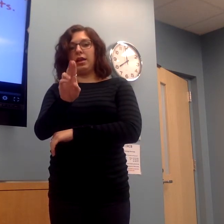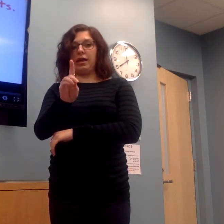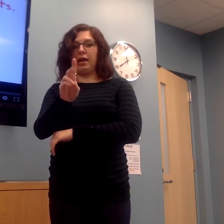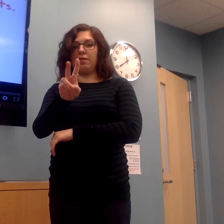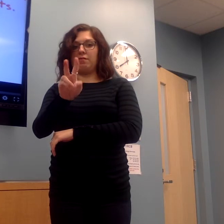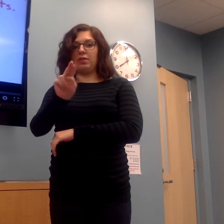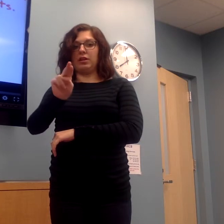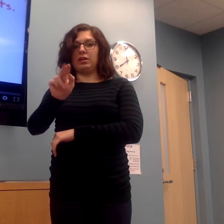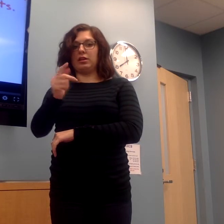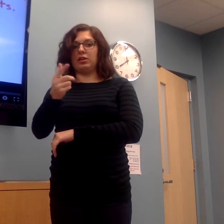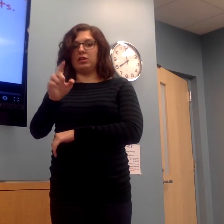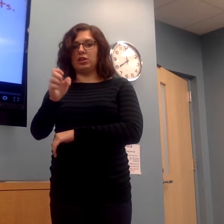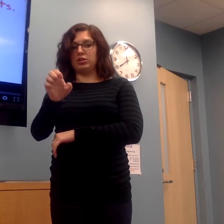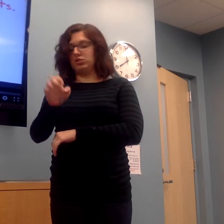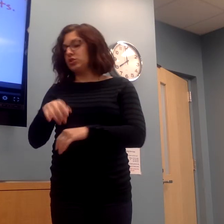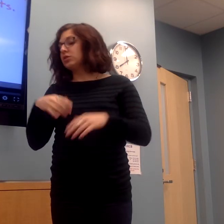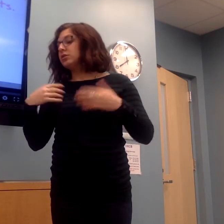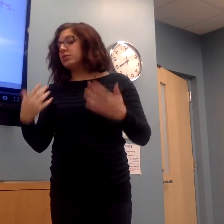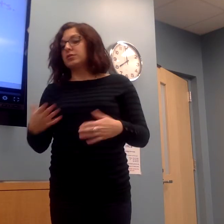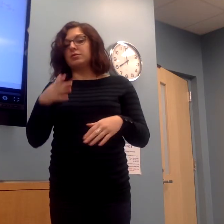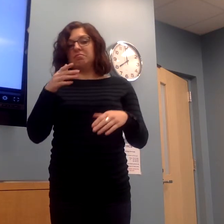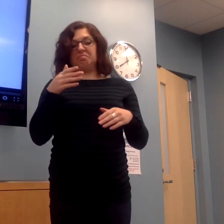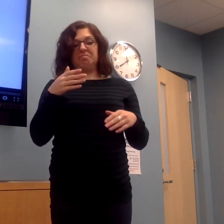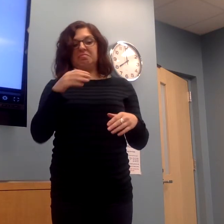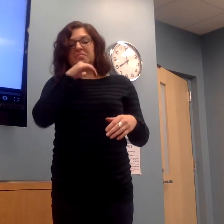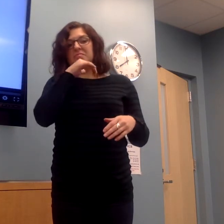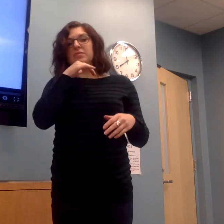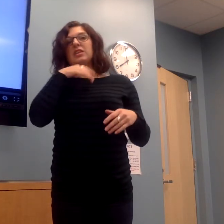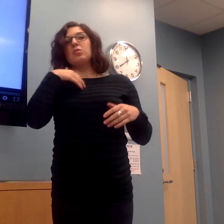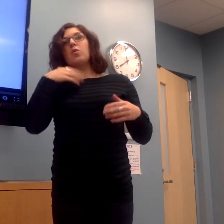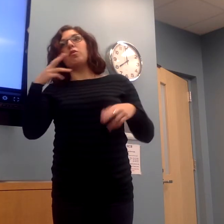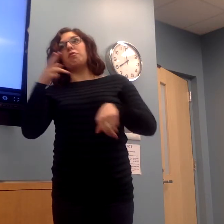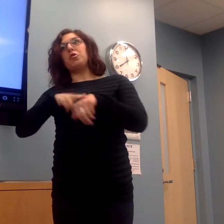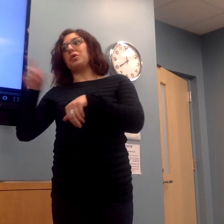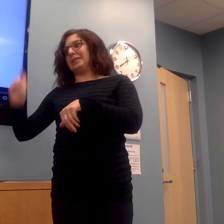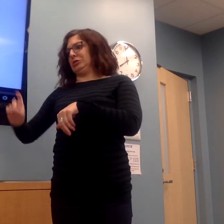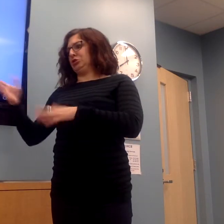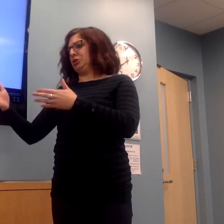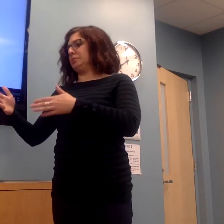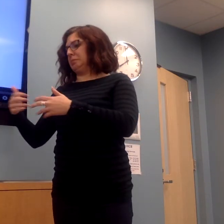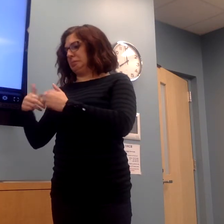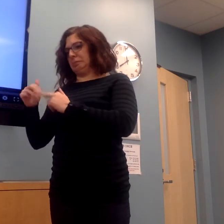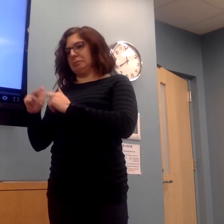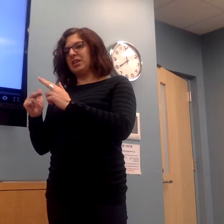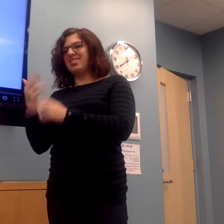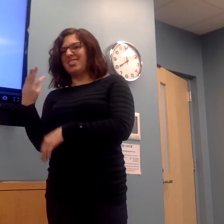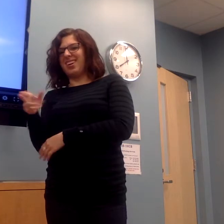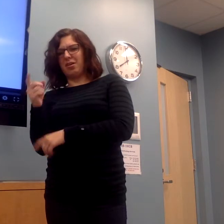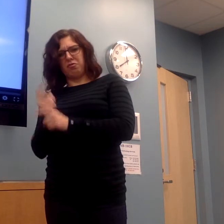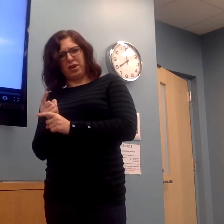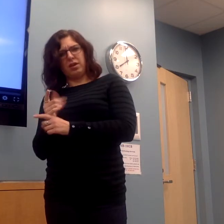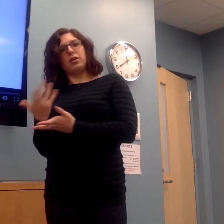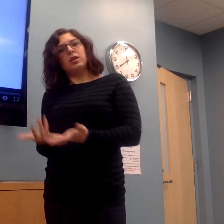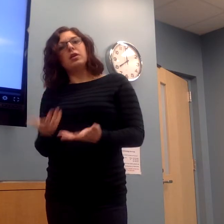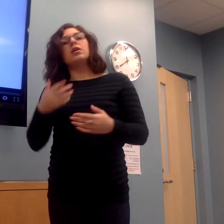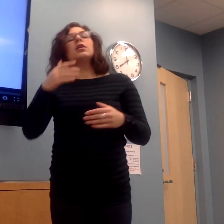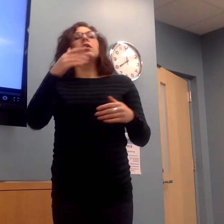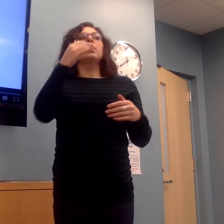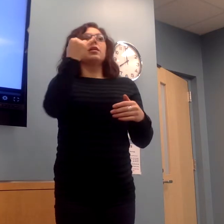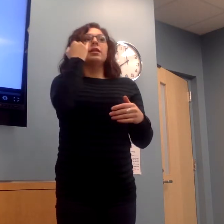at fish dinners. To produce a fish dinner takes the Skipper 10 hours, or he sacrifices 1/2 of a